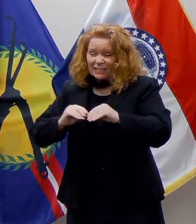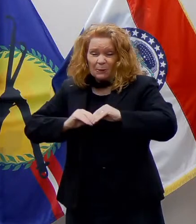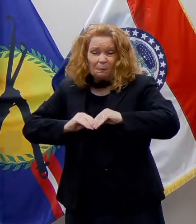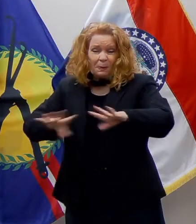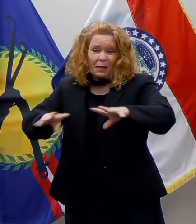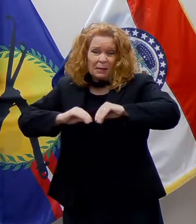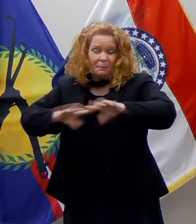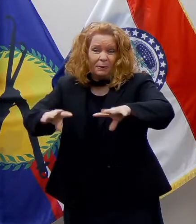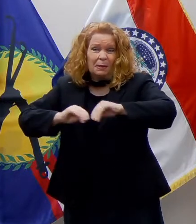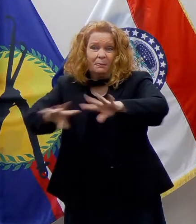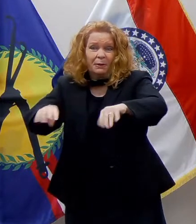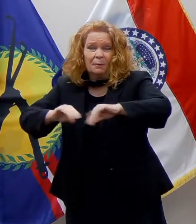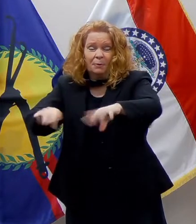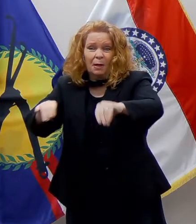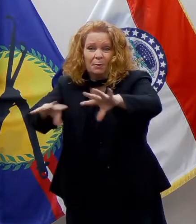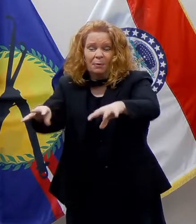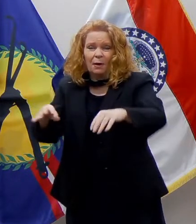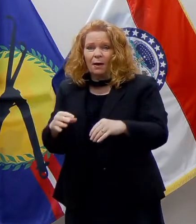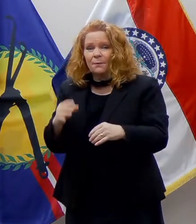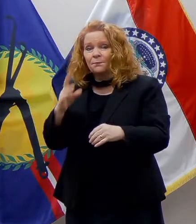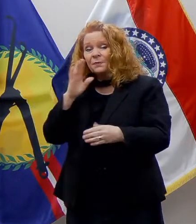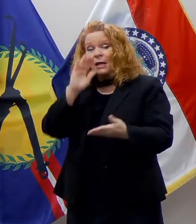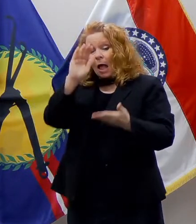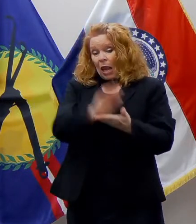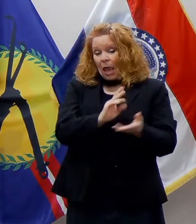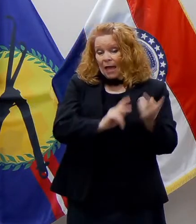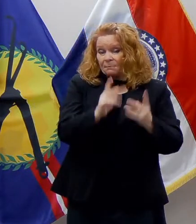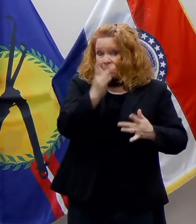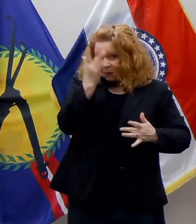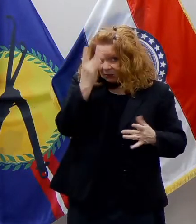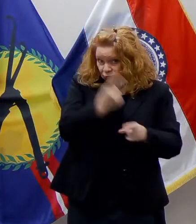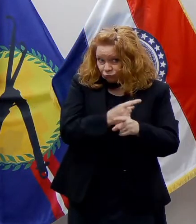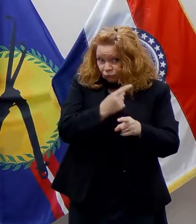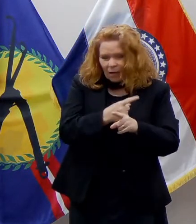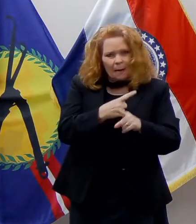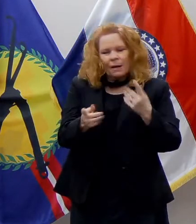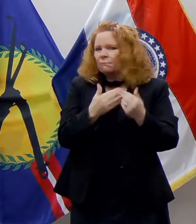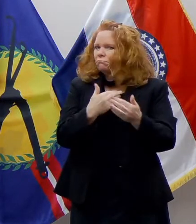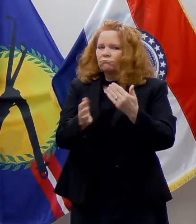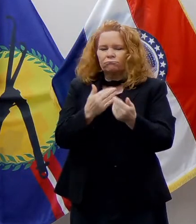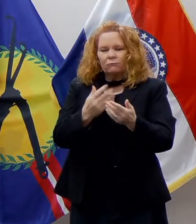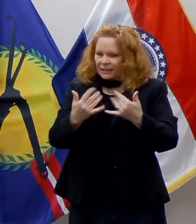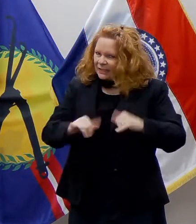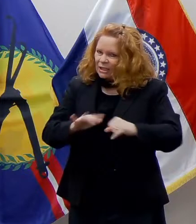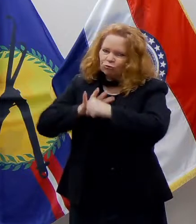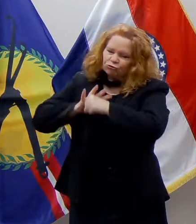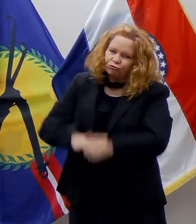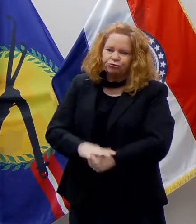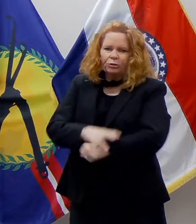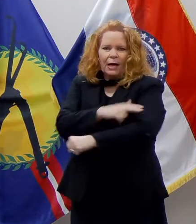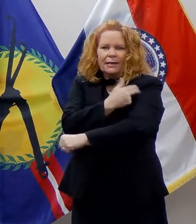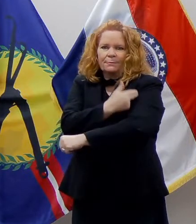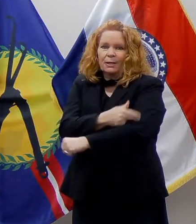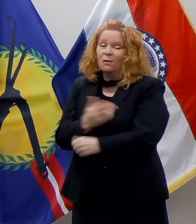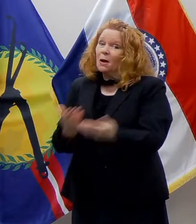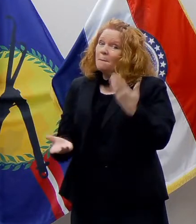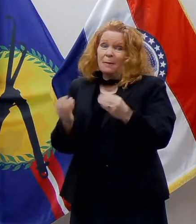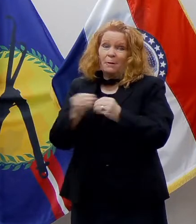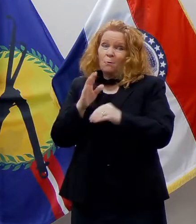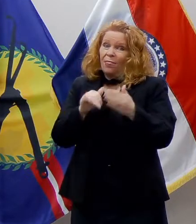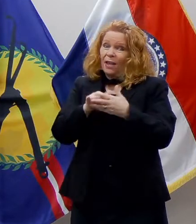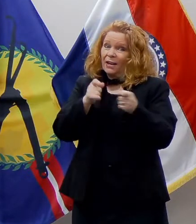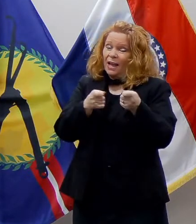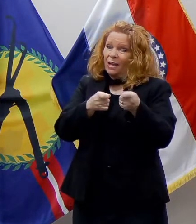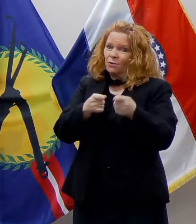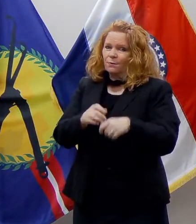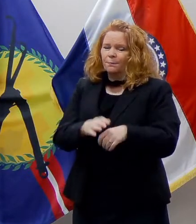and if less people are sick, it can still add up to a whole lot of activity and stress on our hospitals, perhaps more than they can handle. I did just